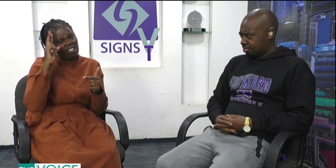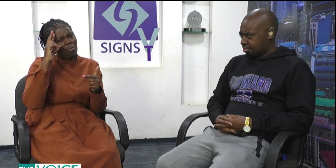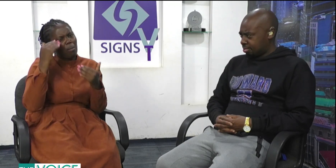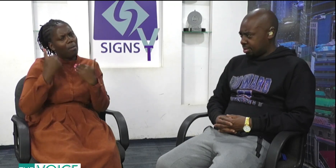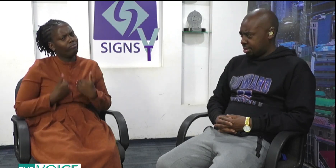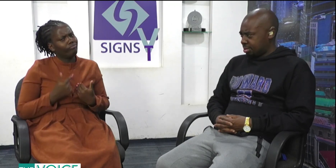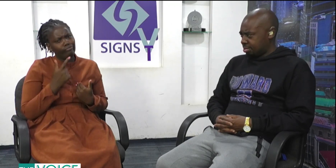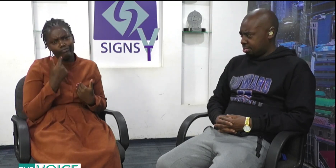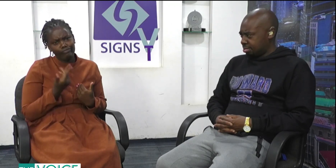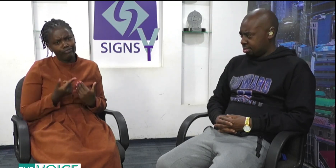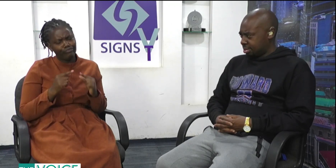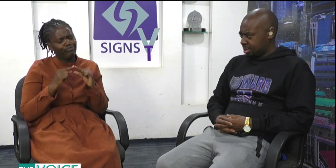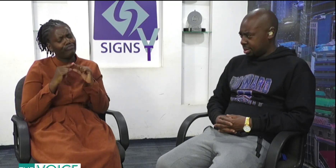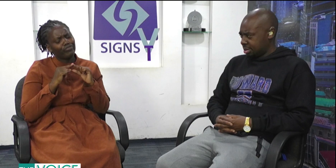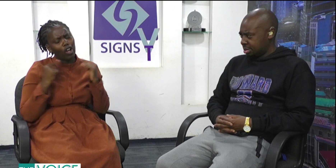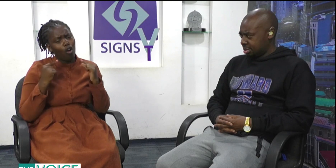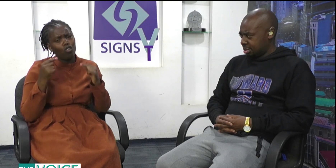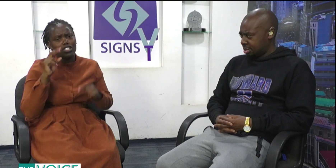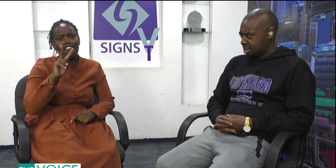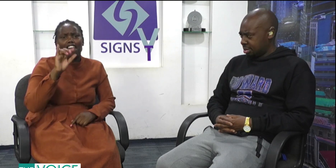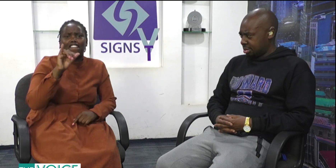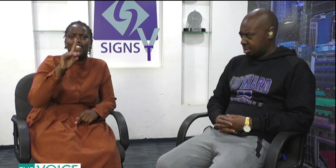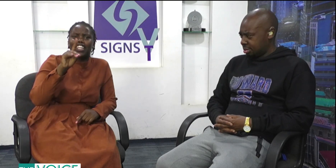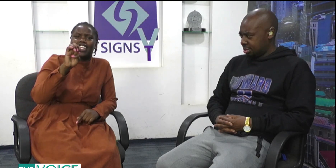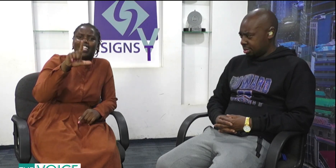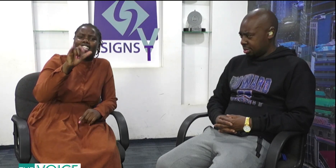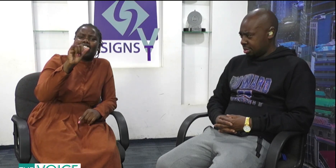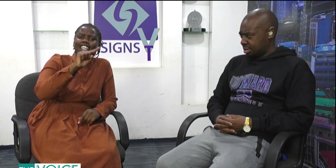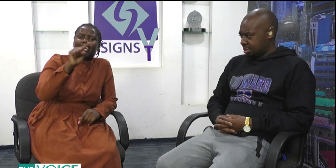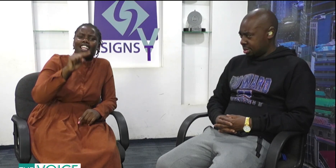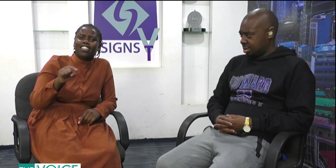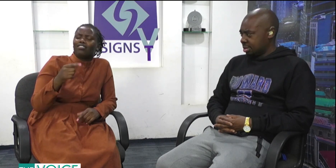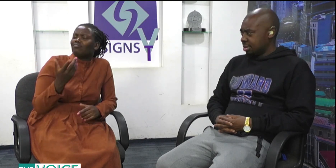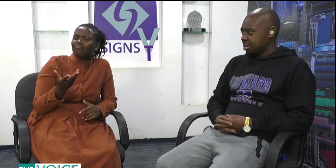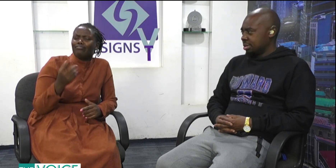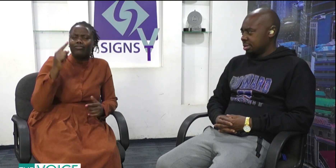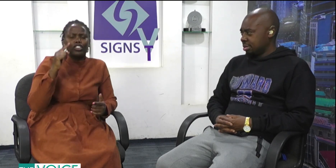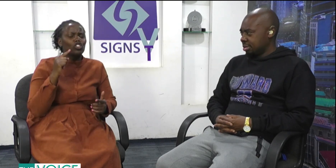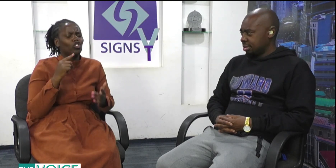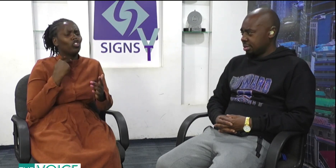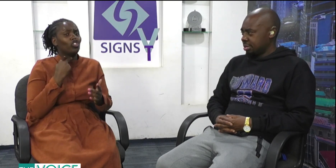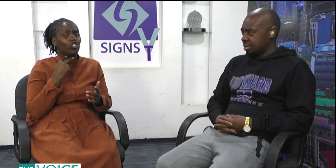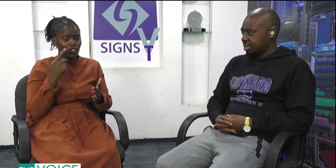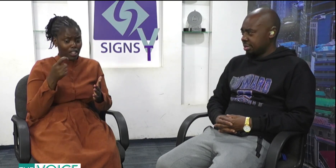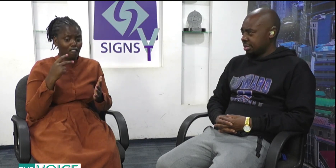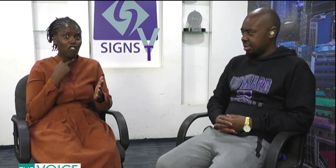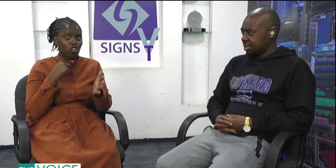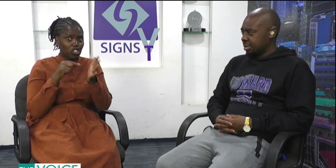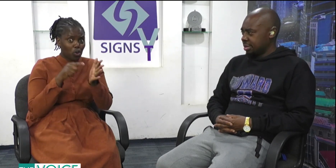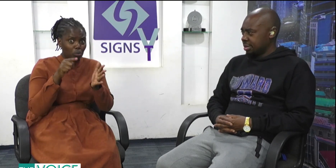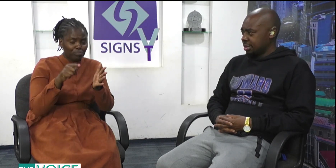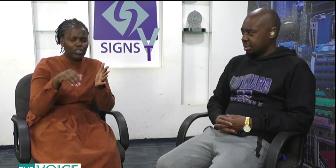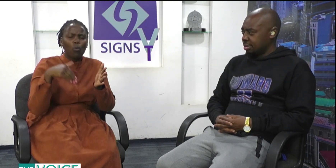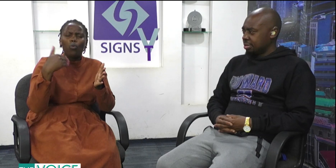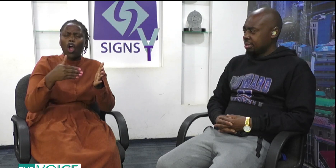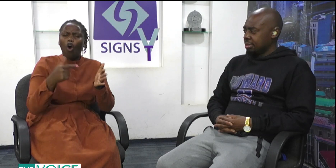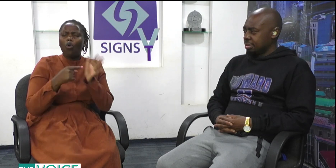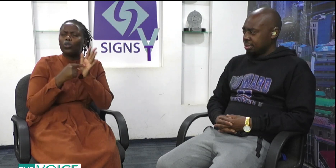and before we continue, please remember I am your host. My name is VIDELIZ here at the Voice